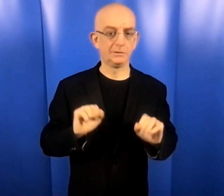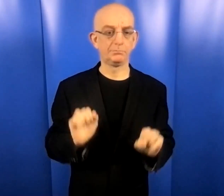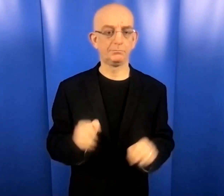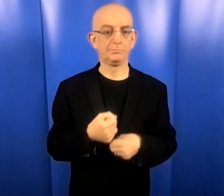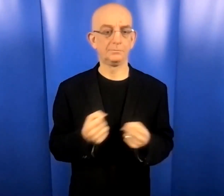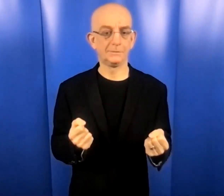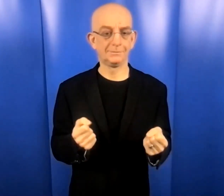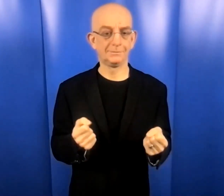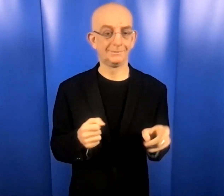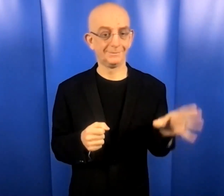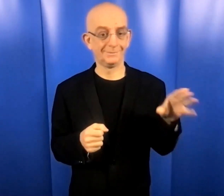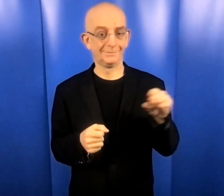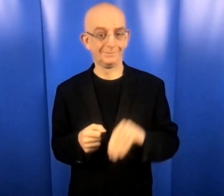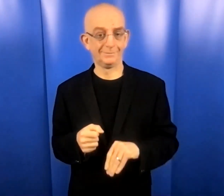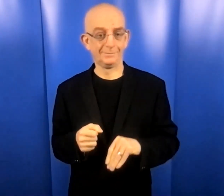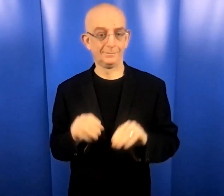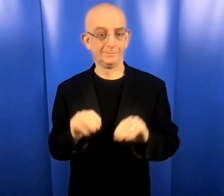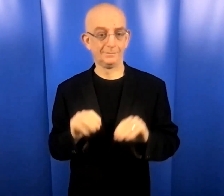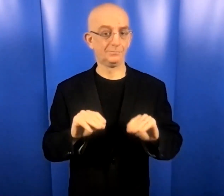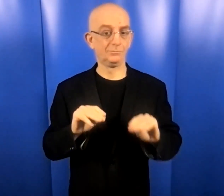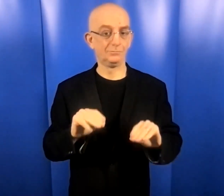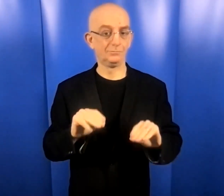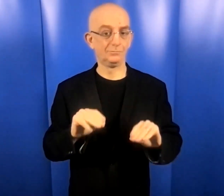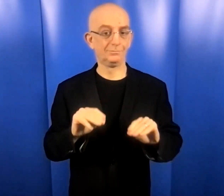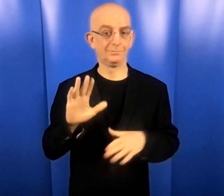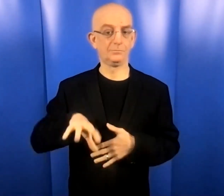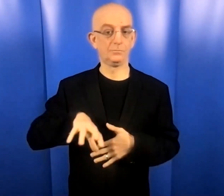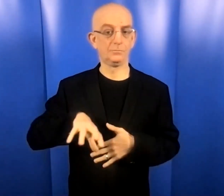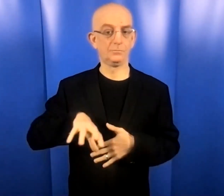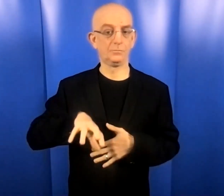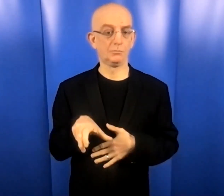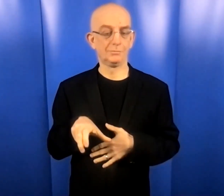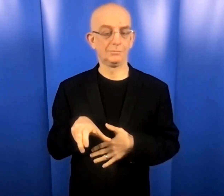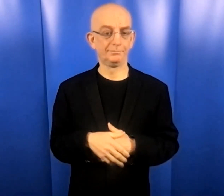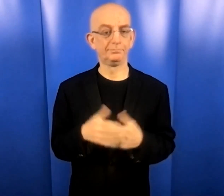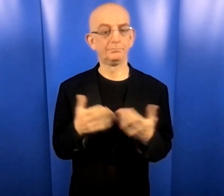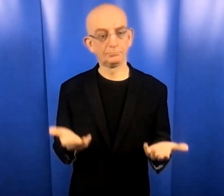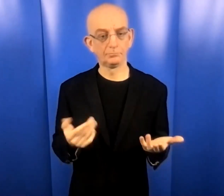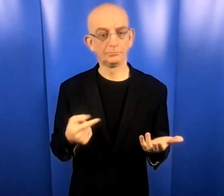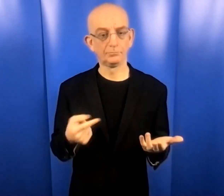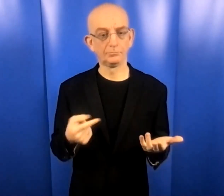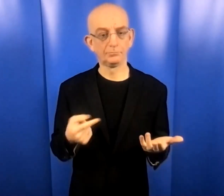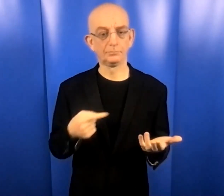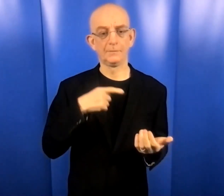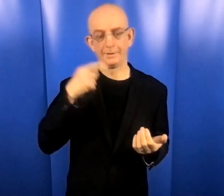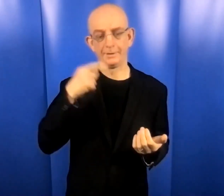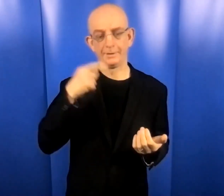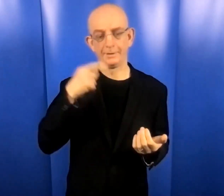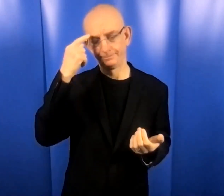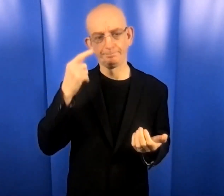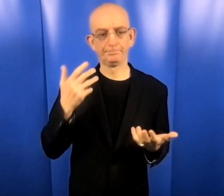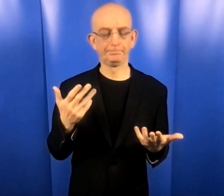system of the country. So this, I think, may pave way for learners with disabilities